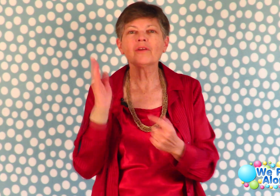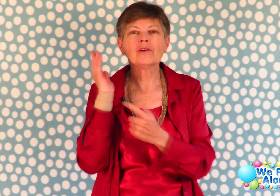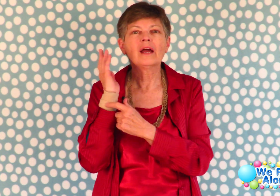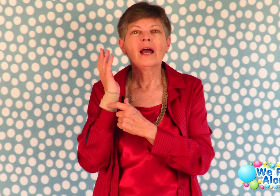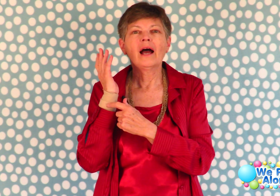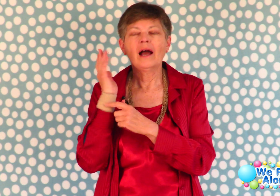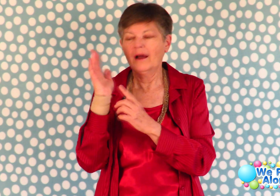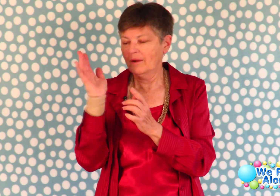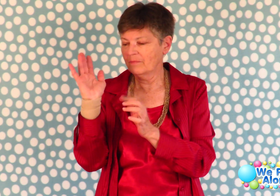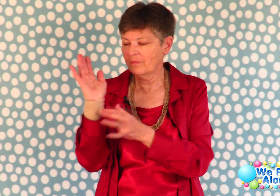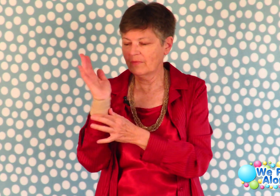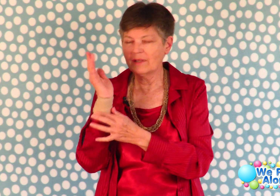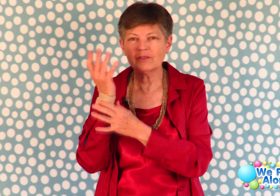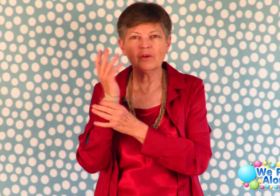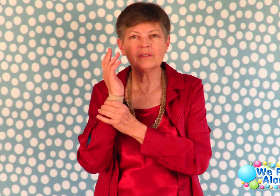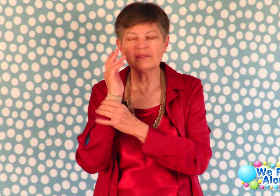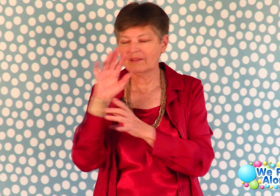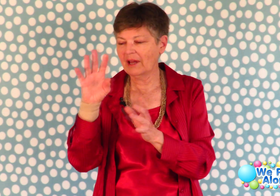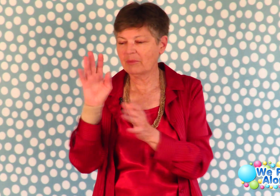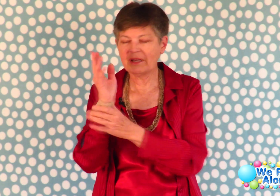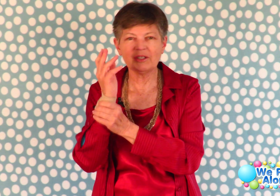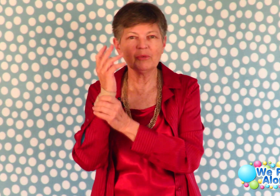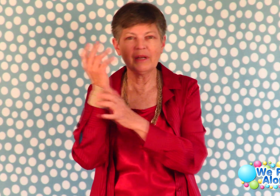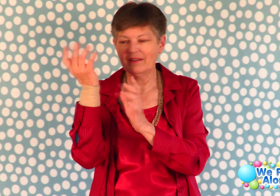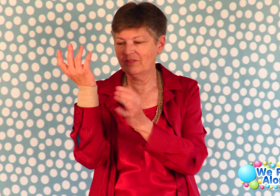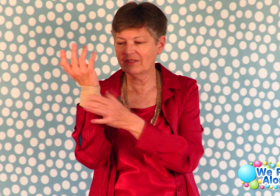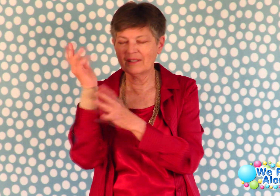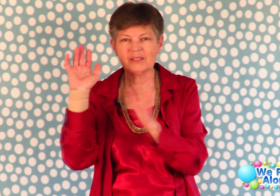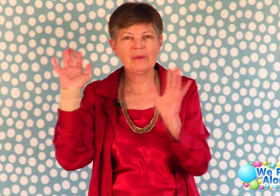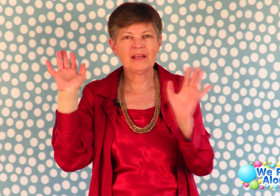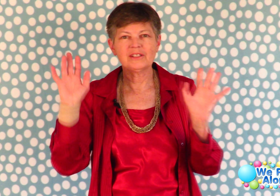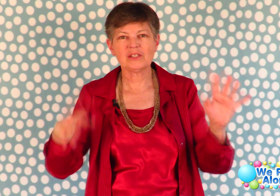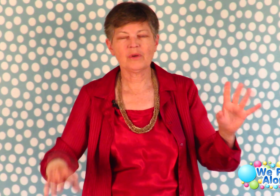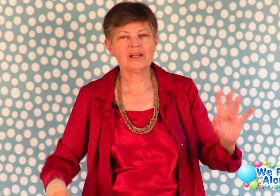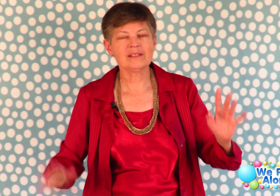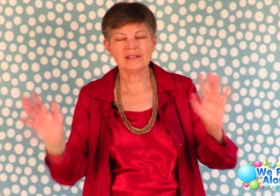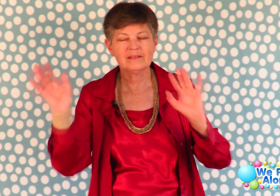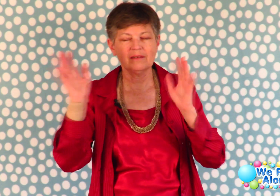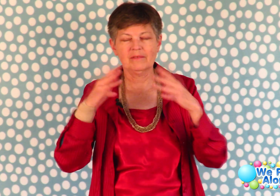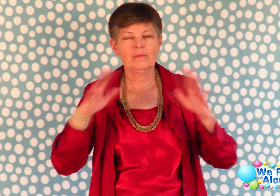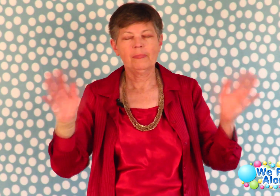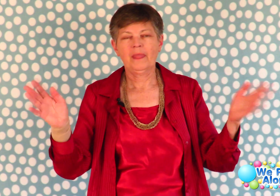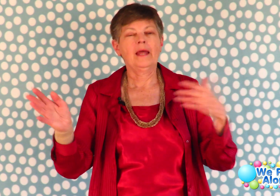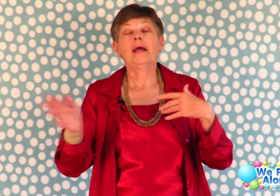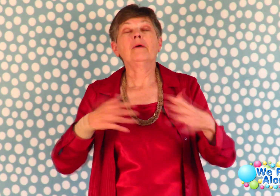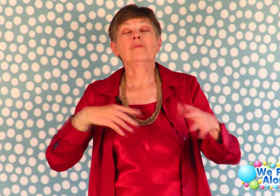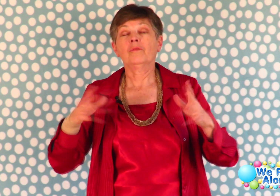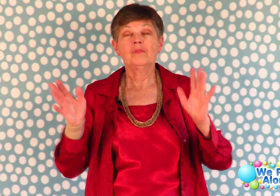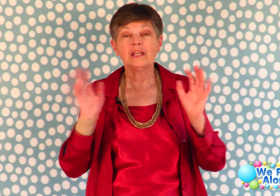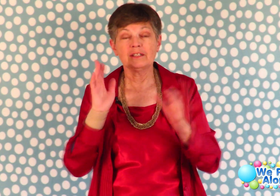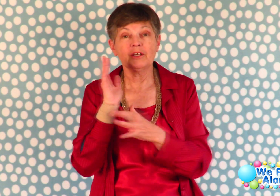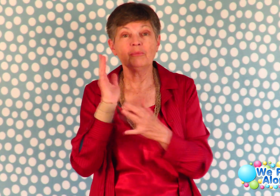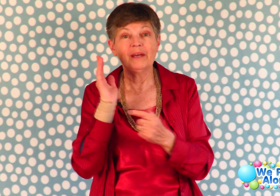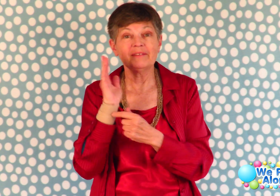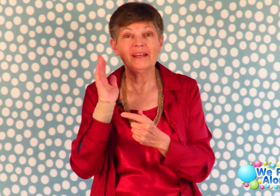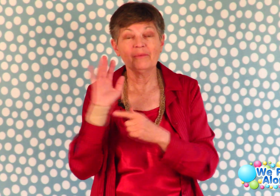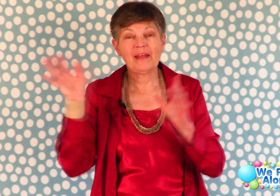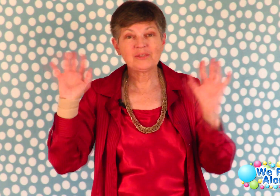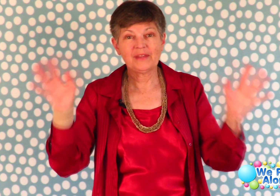another, so it's not a big deal, but if you see this bandage, that's what it is. It's little deal, but anyway, that's what that